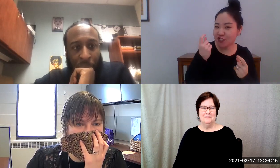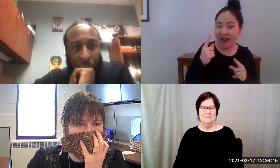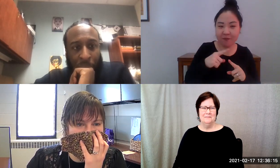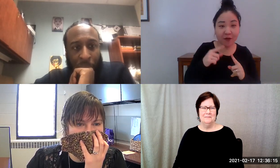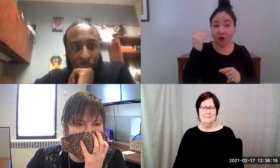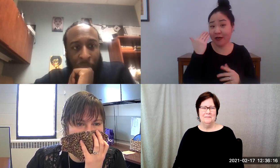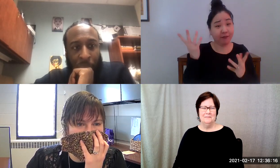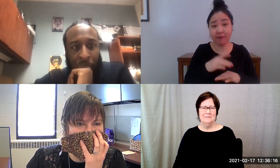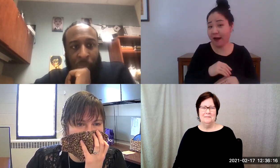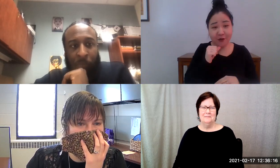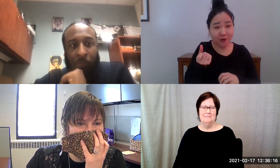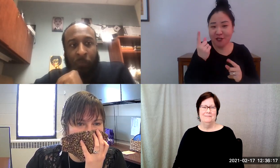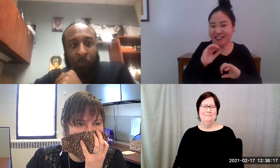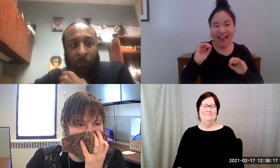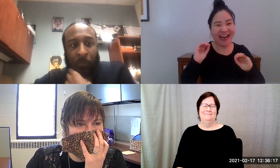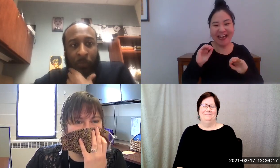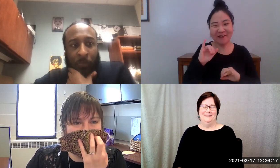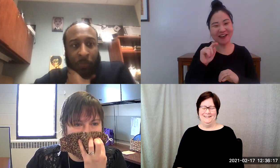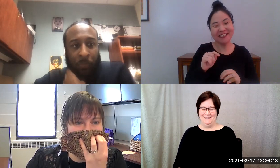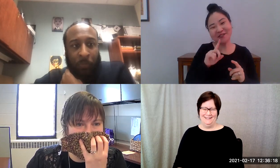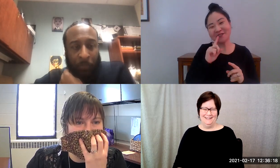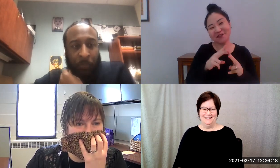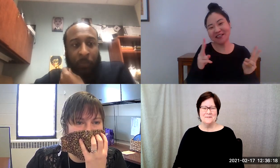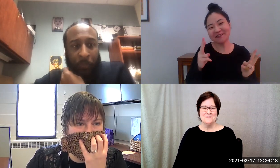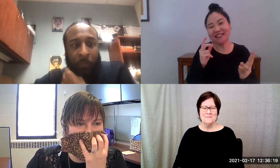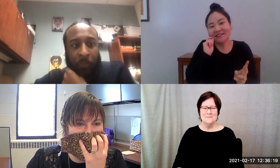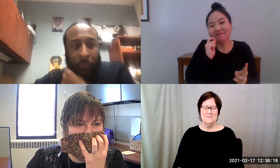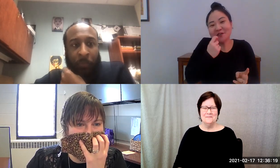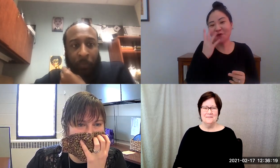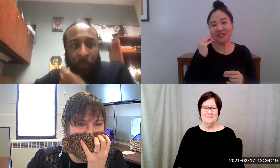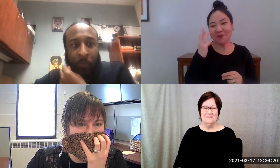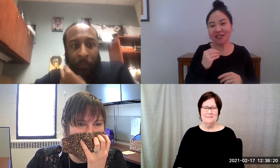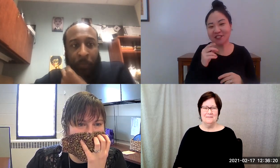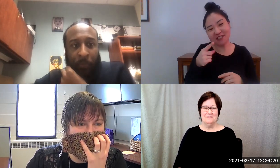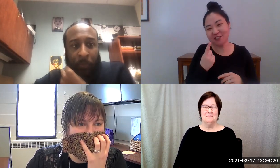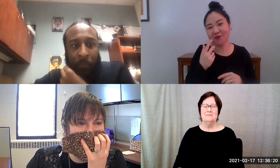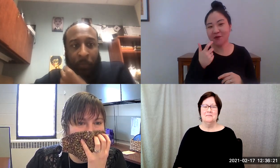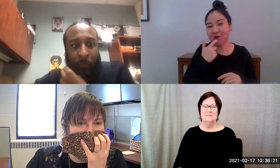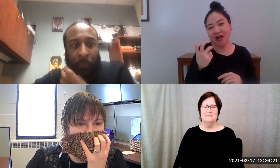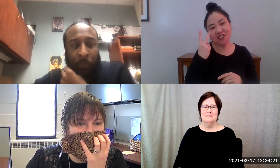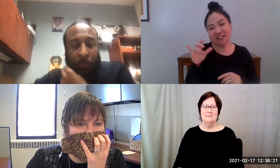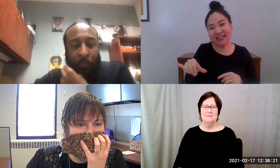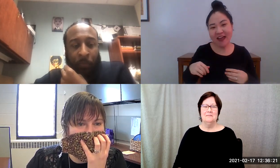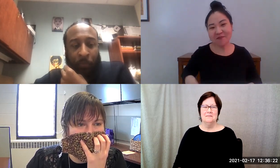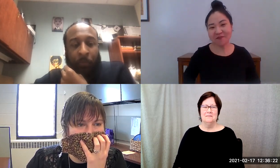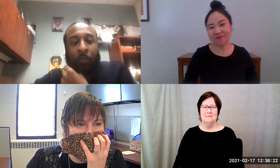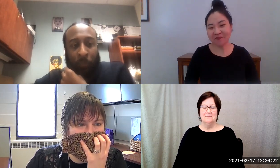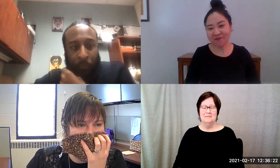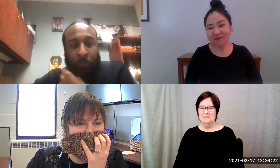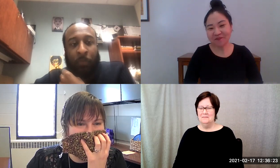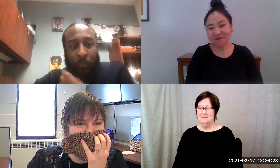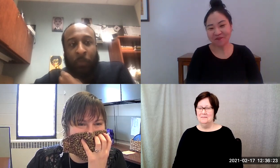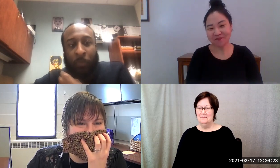can understand, but with the Korean, I don't understand any of it. So it's a cool experience just to watch and see that.